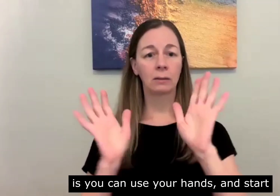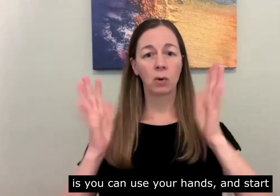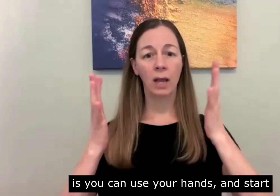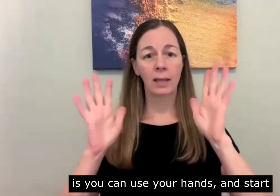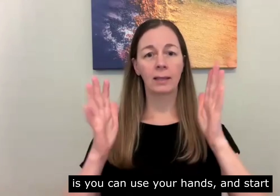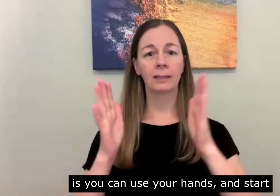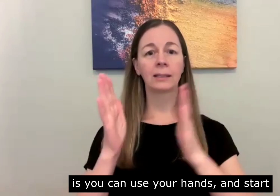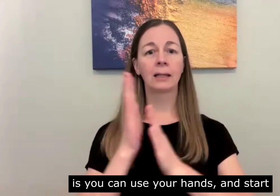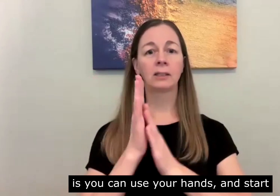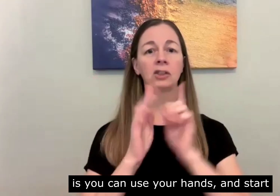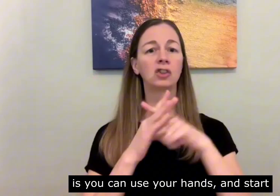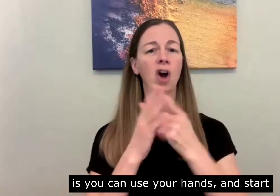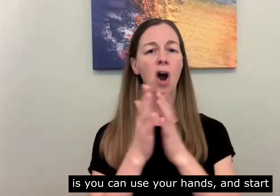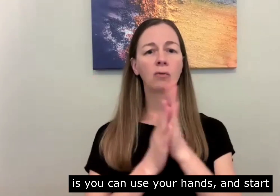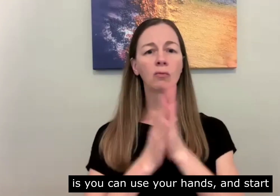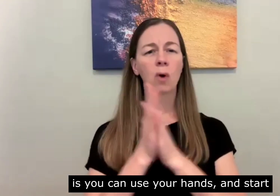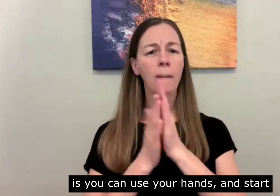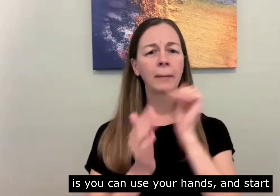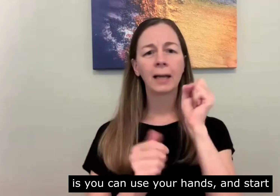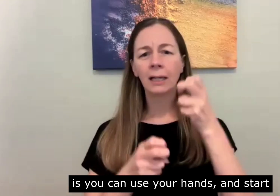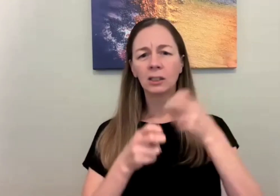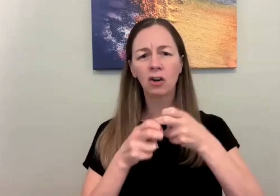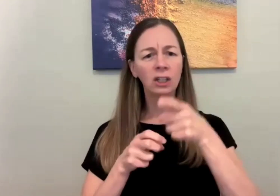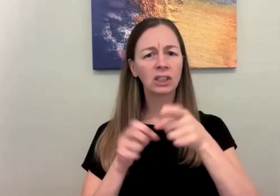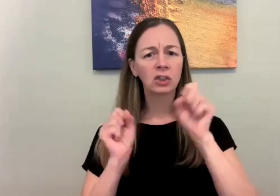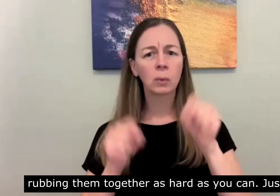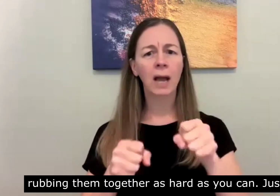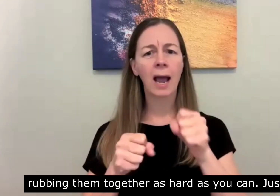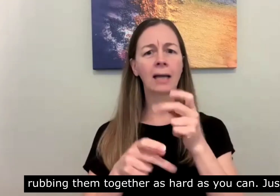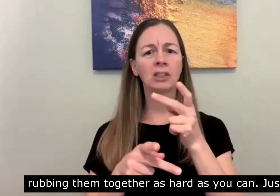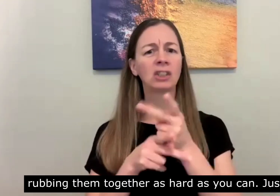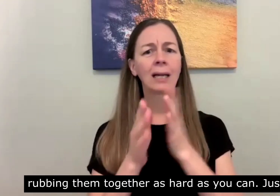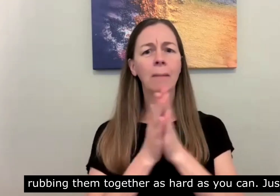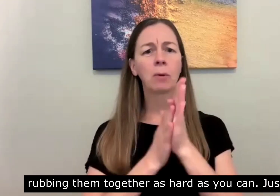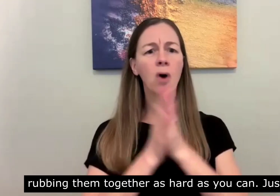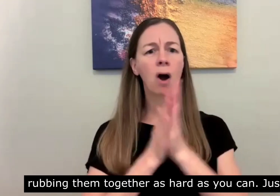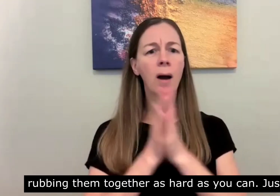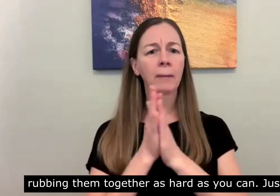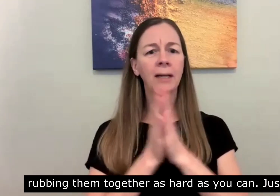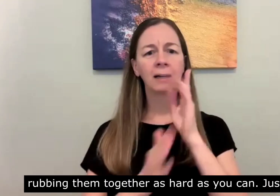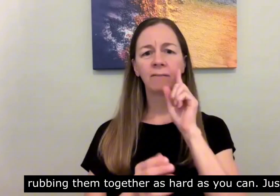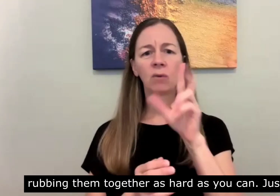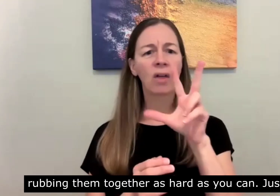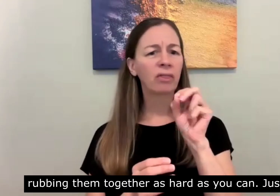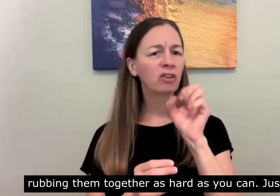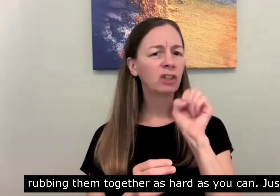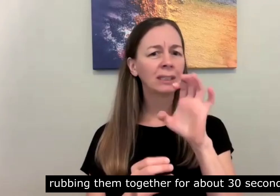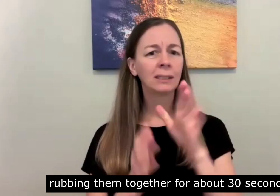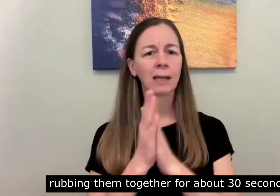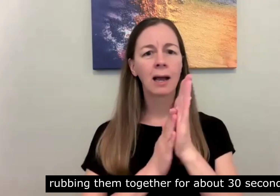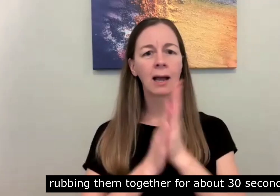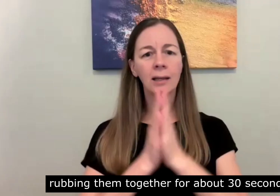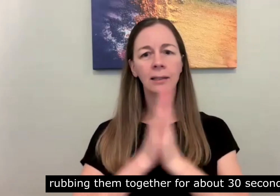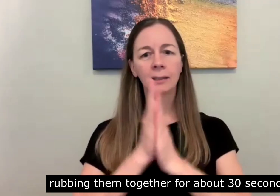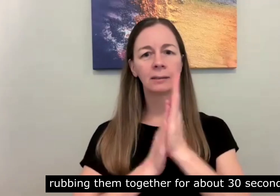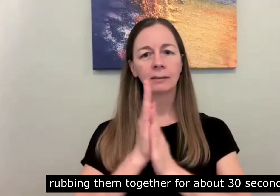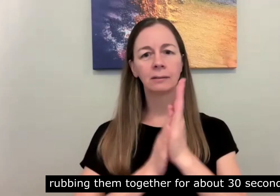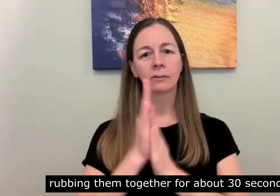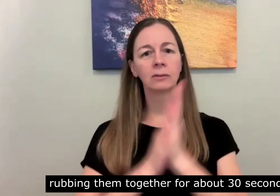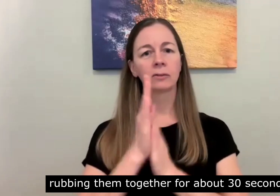is you can use your hands and start rubbing them together as hard as you can. Just keep rubbing them together for about 30